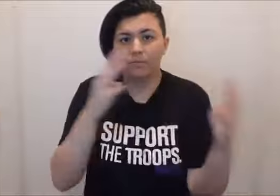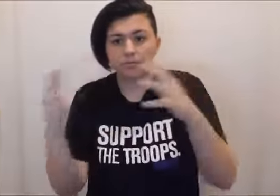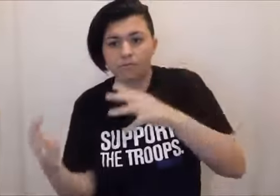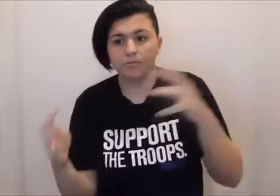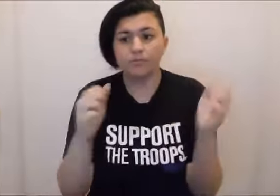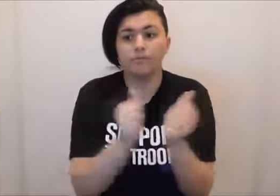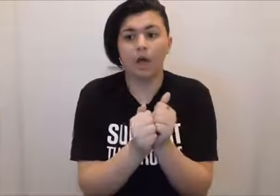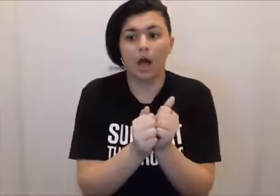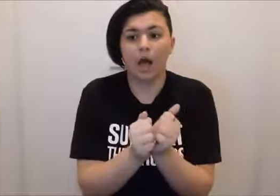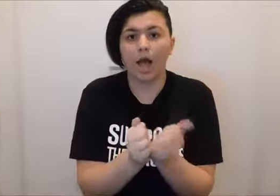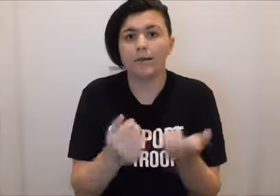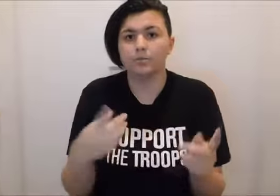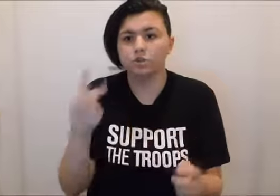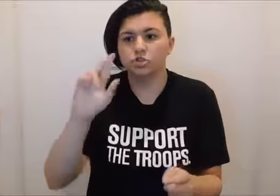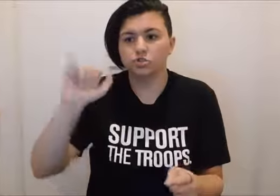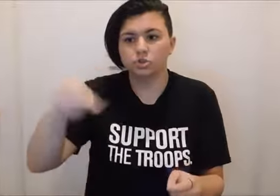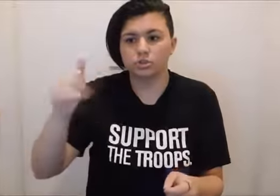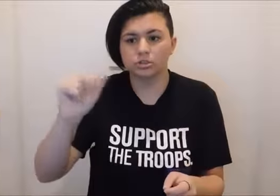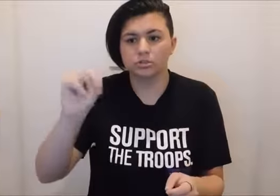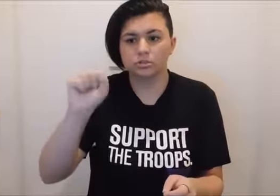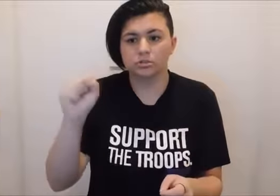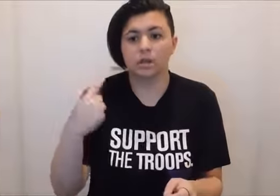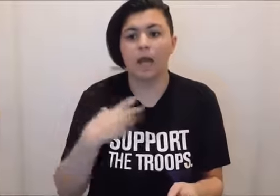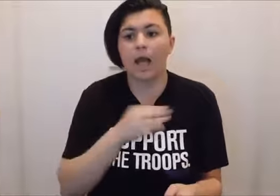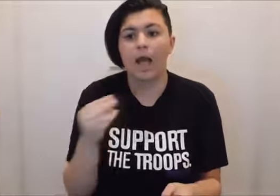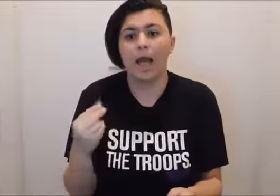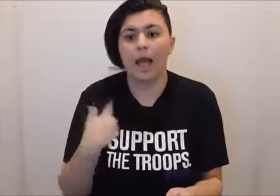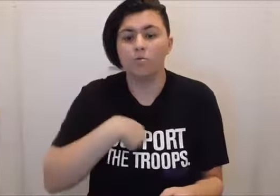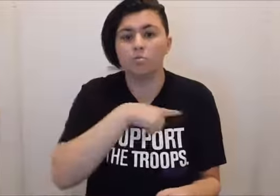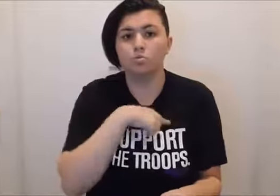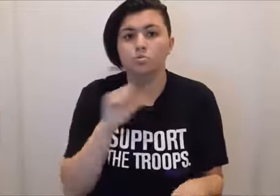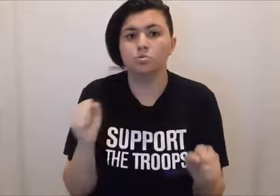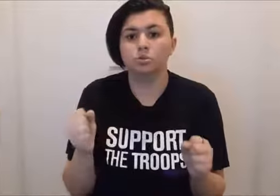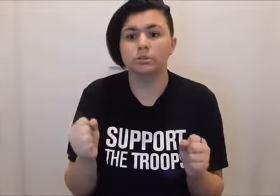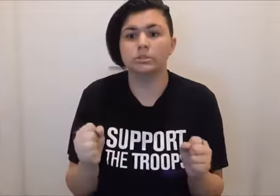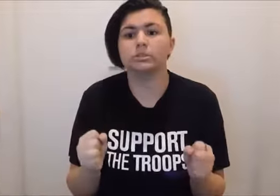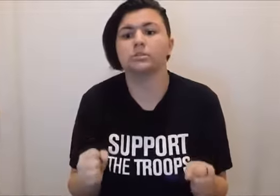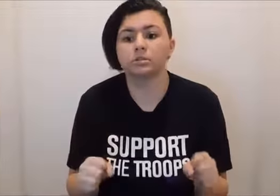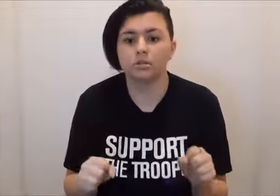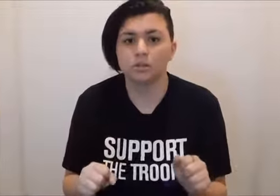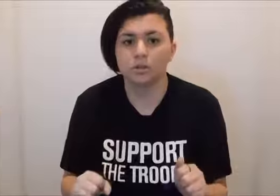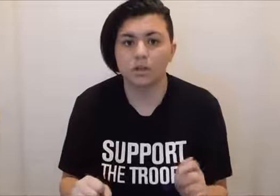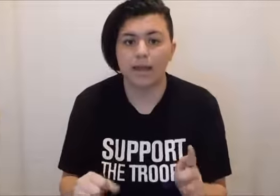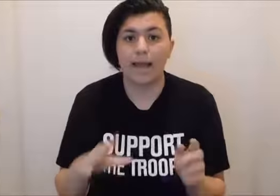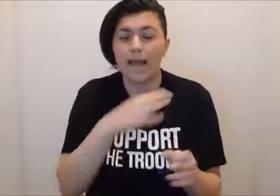and they were eventually able to trick and defeat them, and